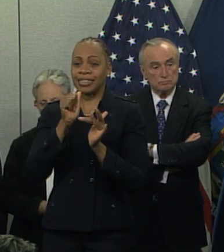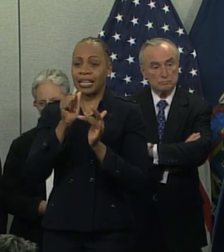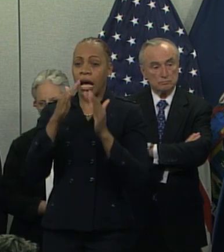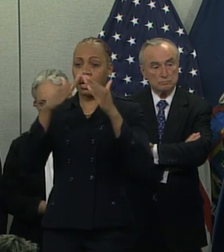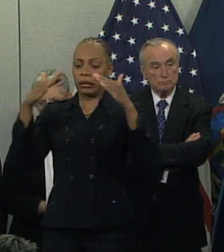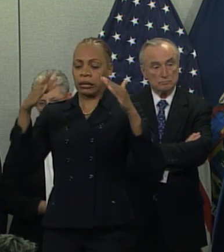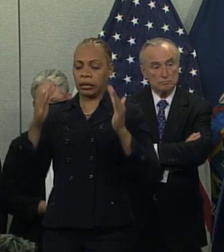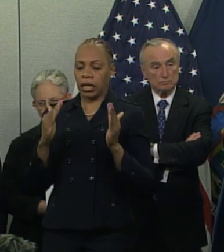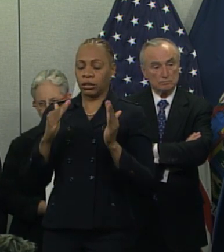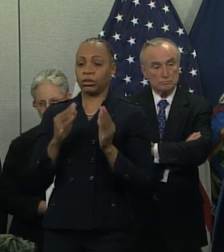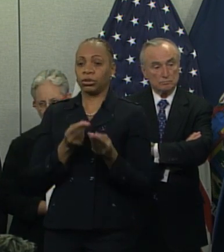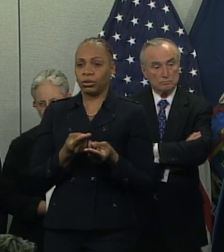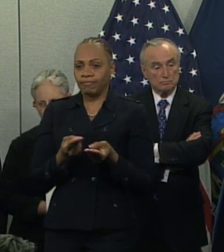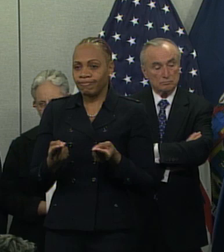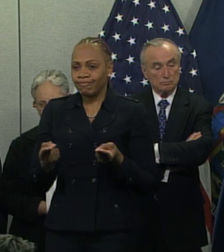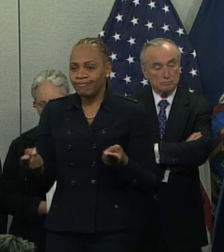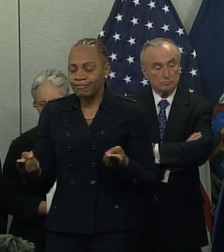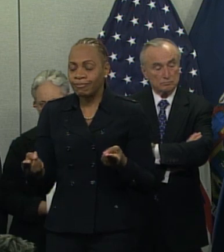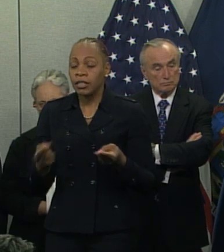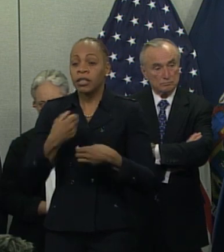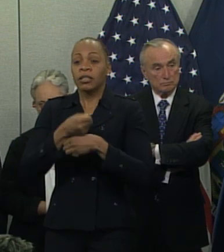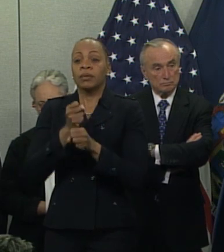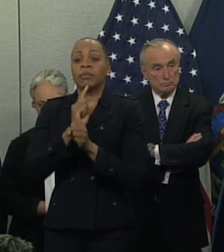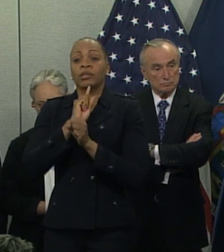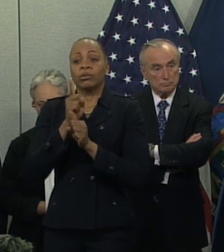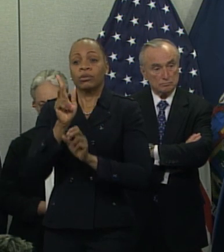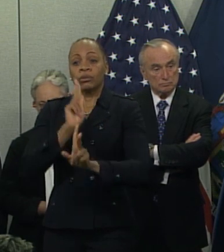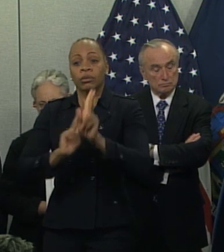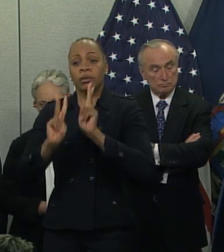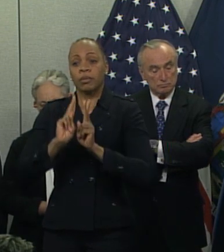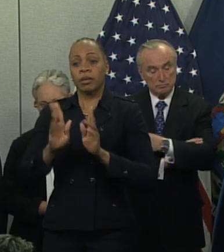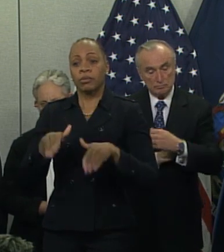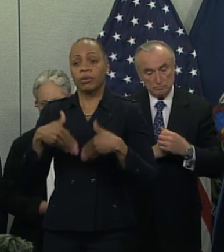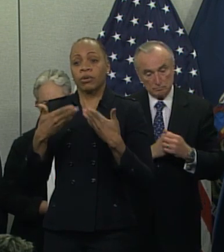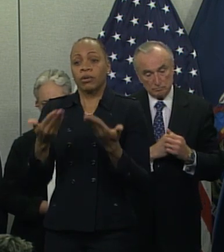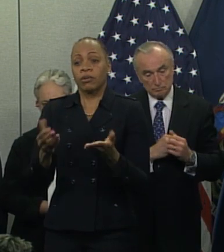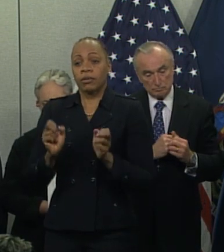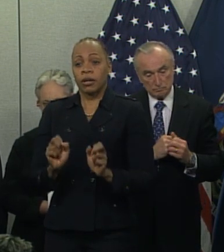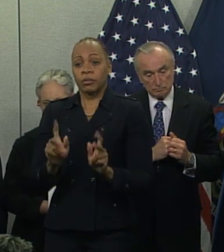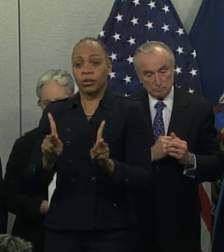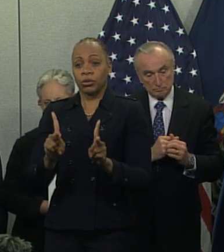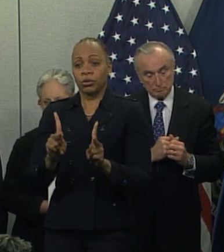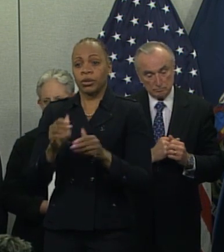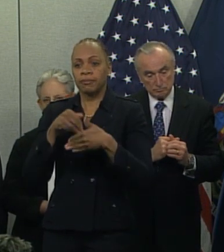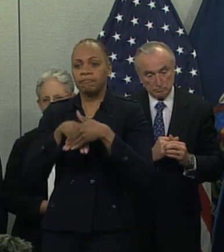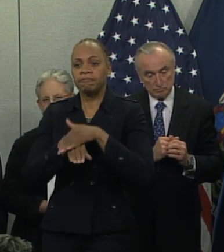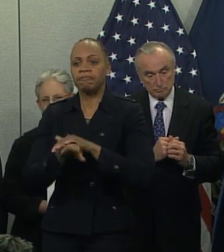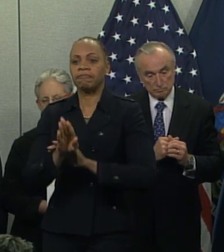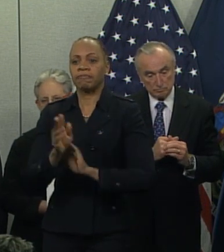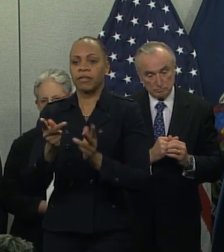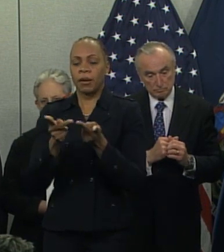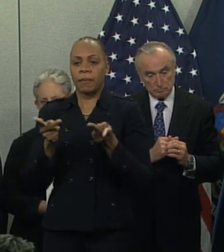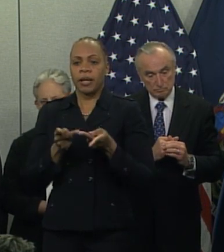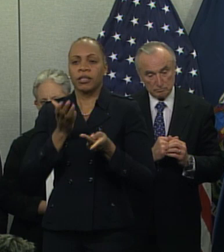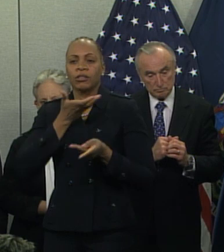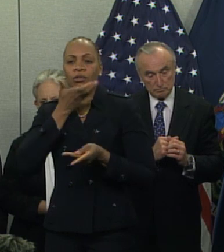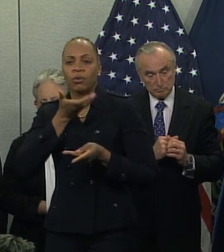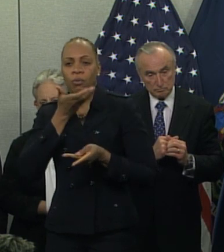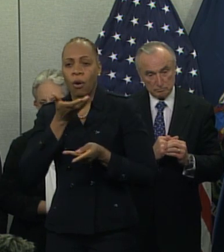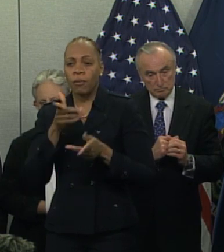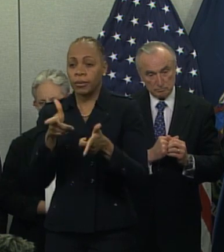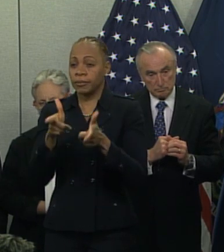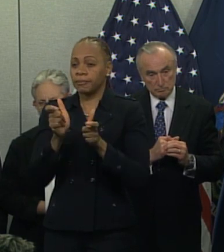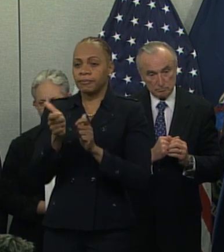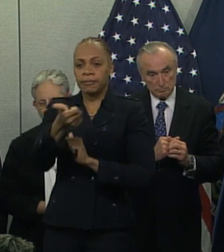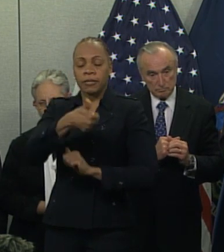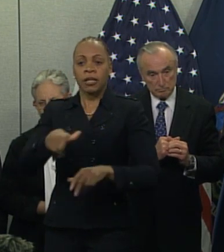sure that they are offered every opportunity for shelter. Shelter capacity is available. It will be expedited for anyone